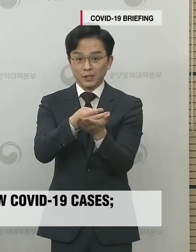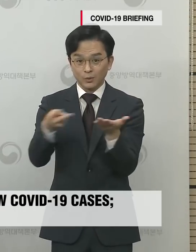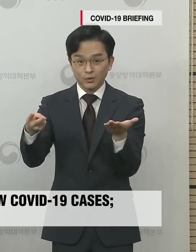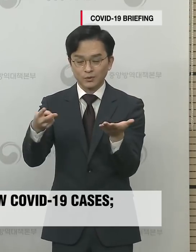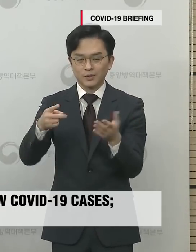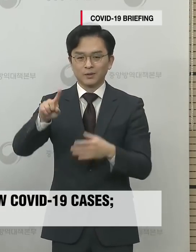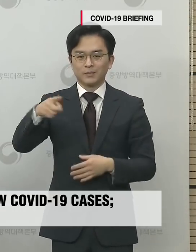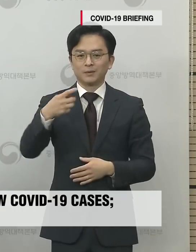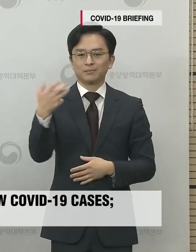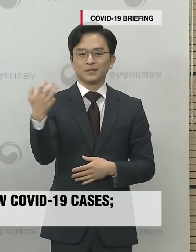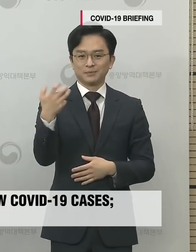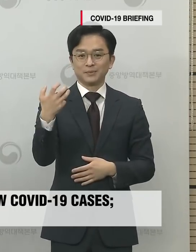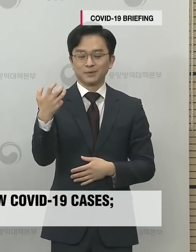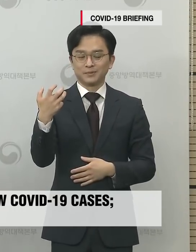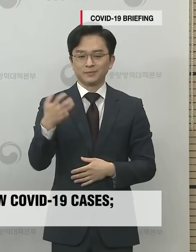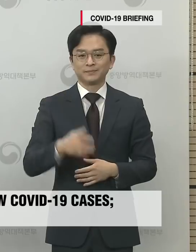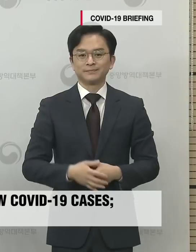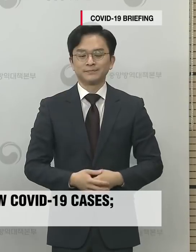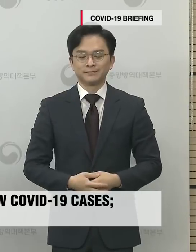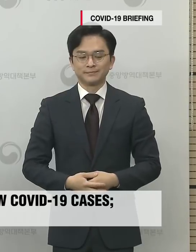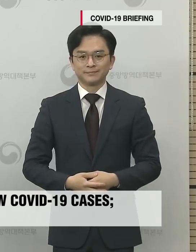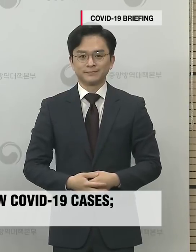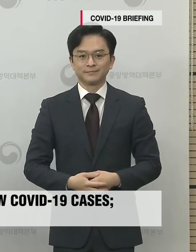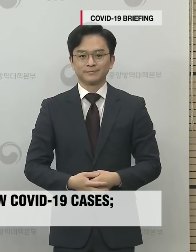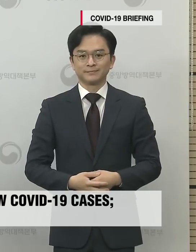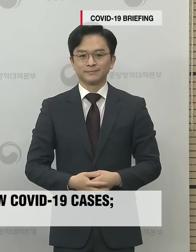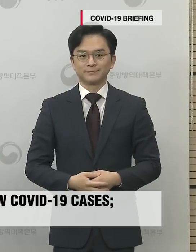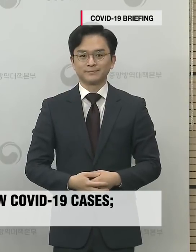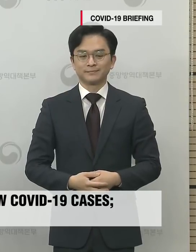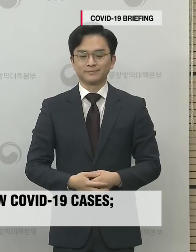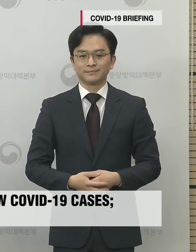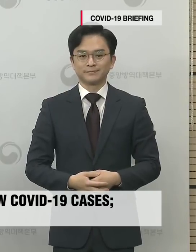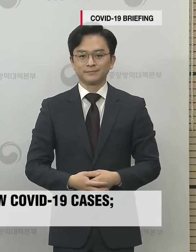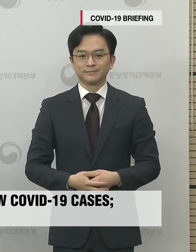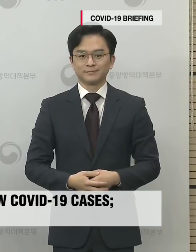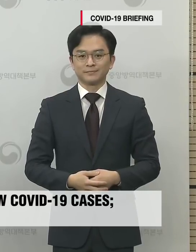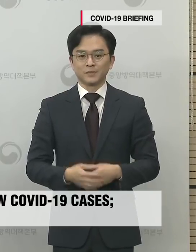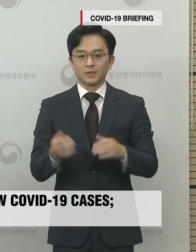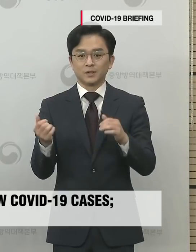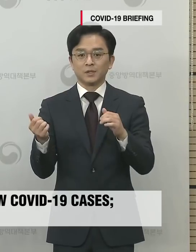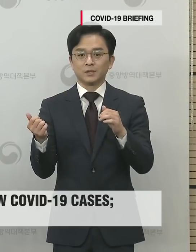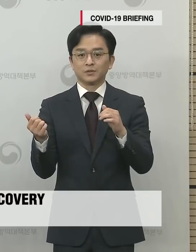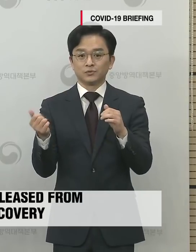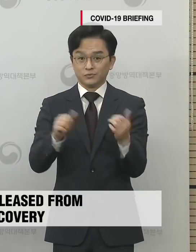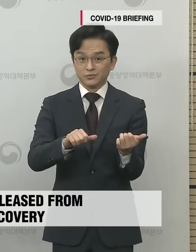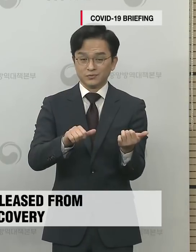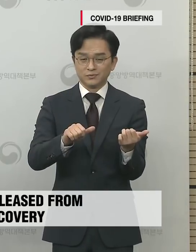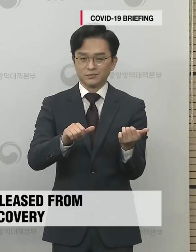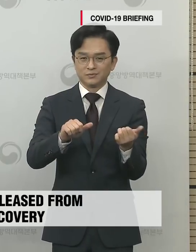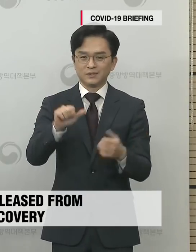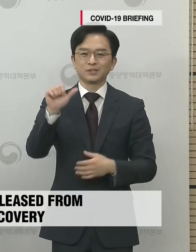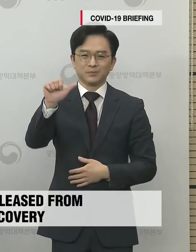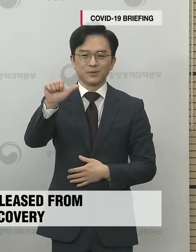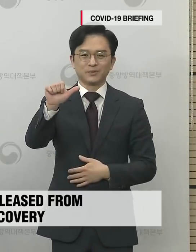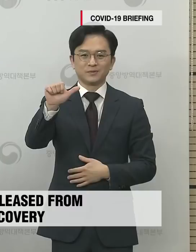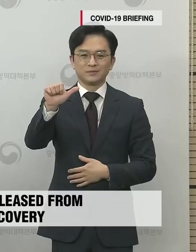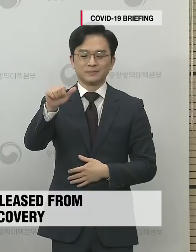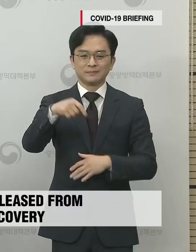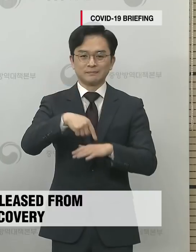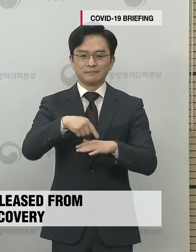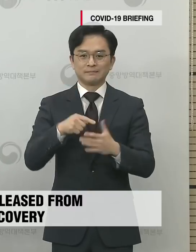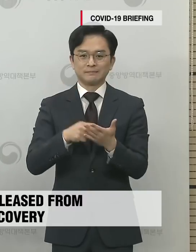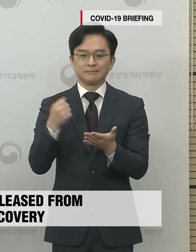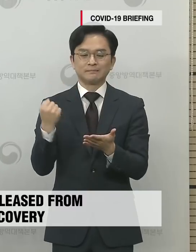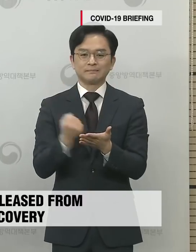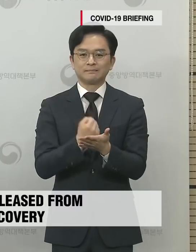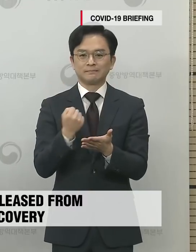125. And we are seeing a decrease in the number of those who are on quarantine. And we